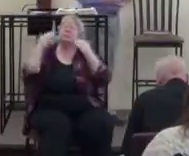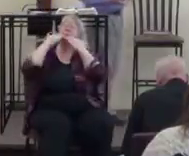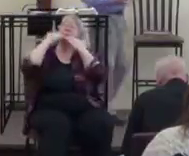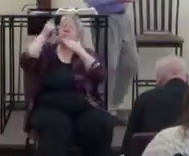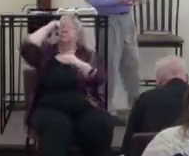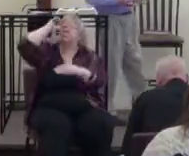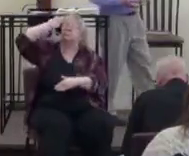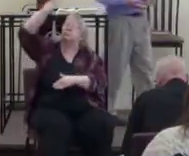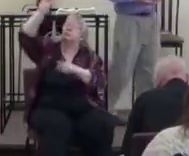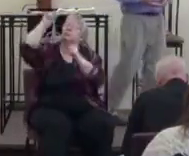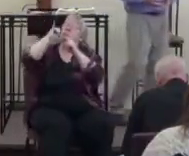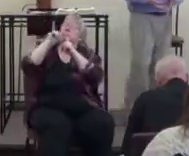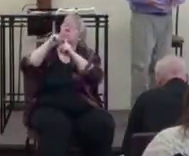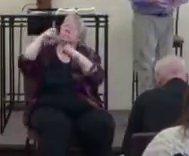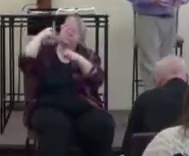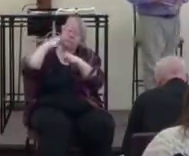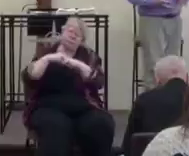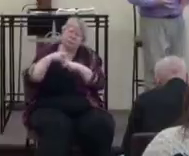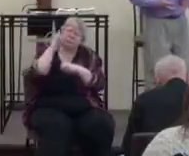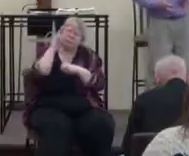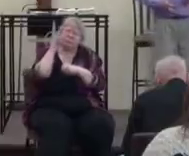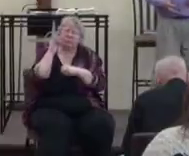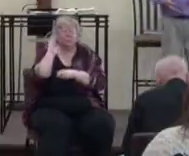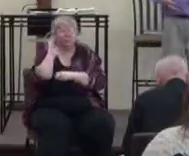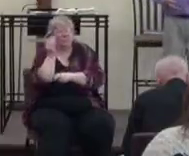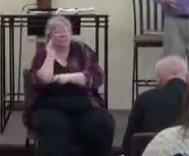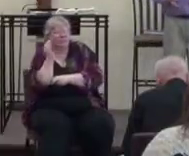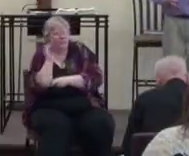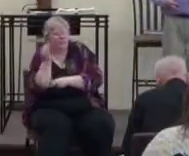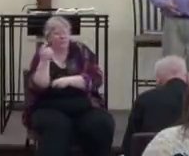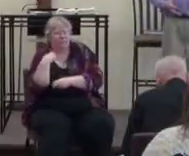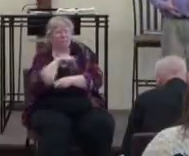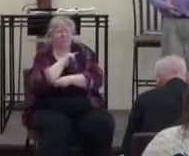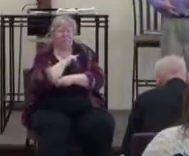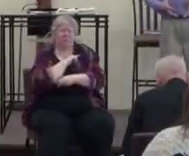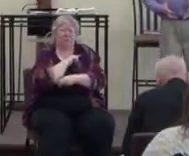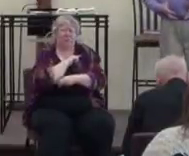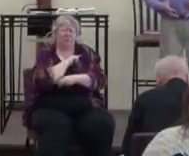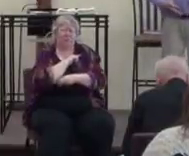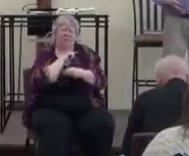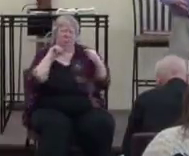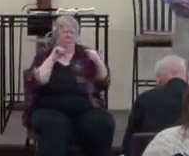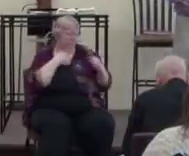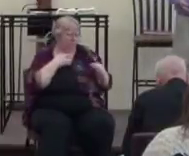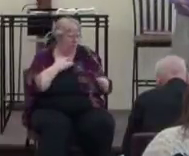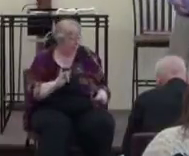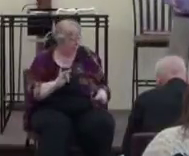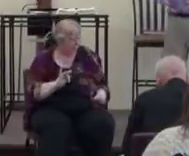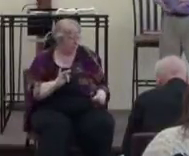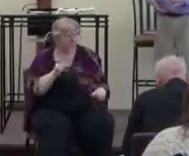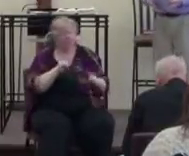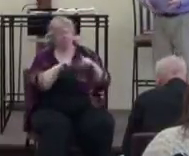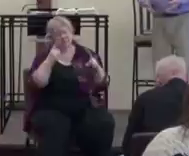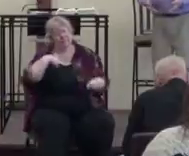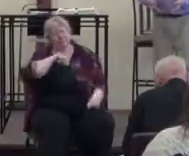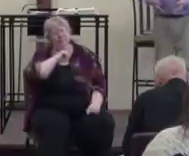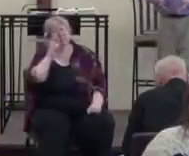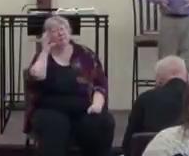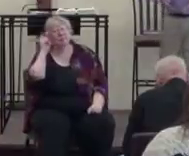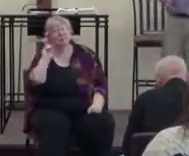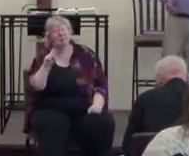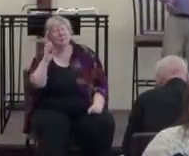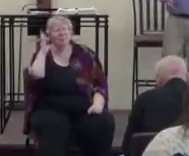word, Lord. This was a tough sermon to preach because it seems like we're stepping on so many toes. But God, if we need our toes stepped on, if we need that